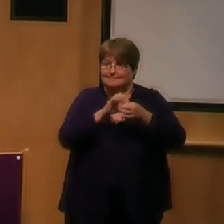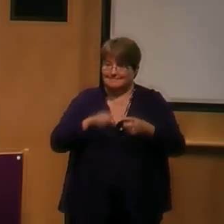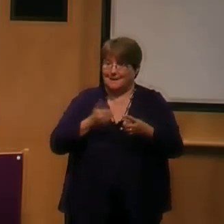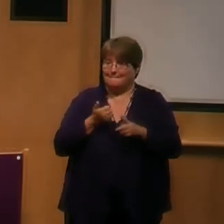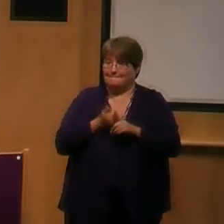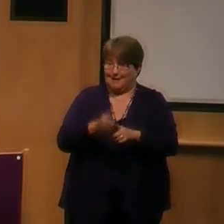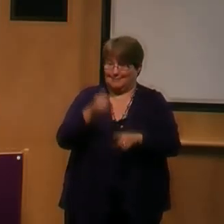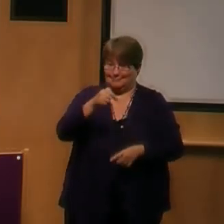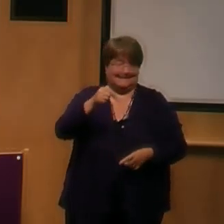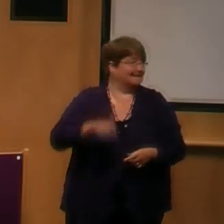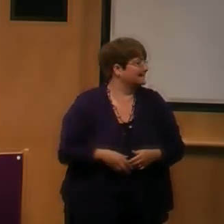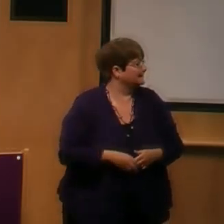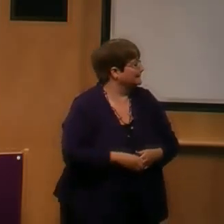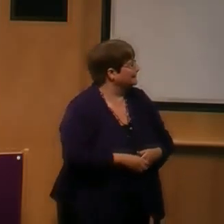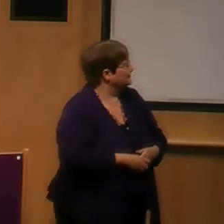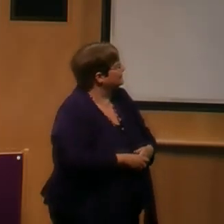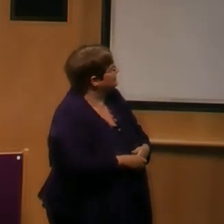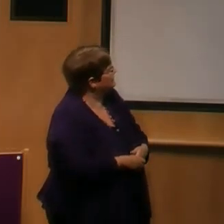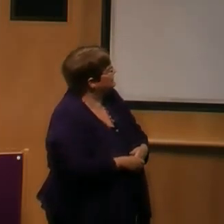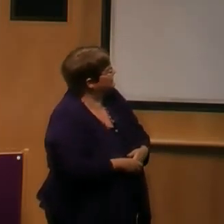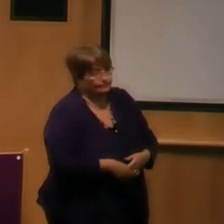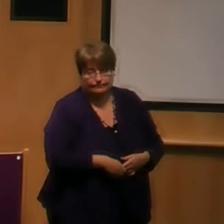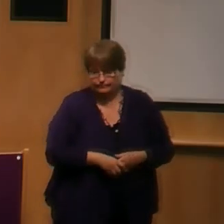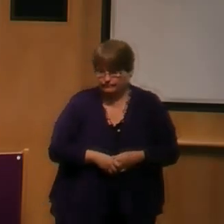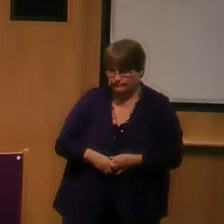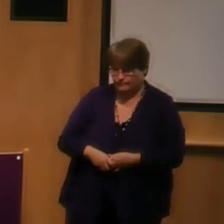understand and accept their own identity. Yeah.